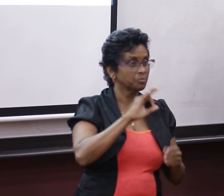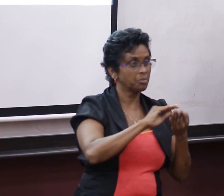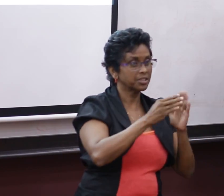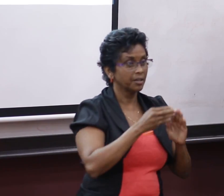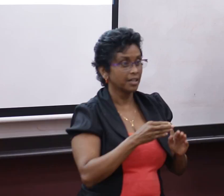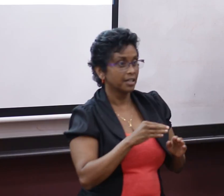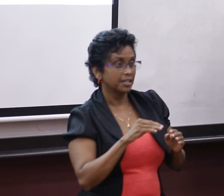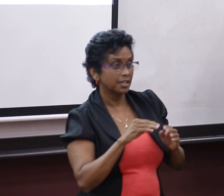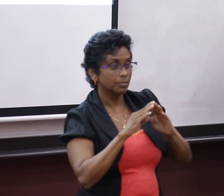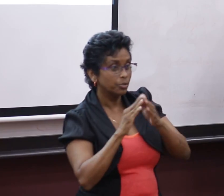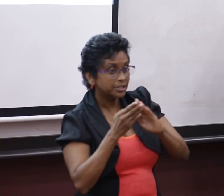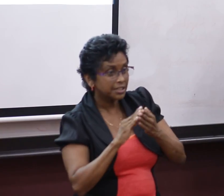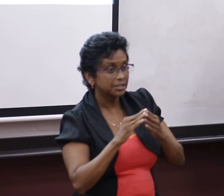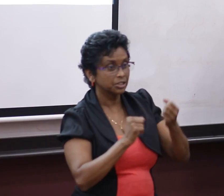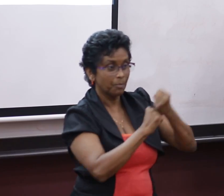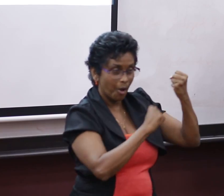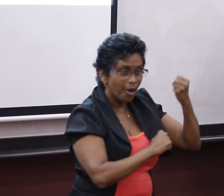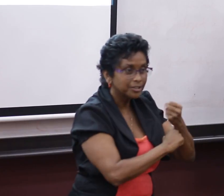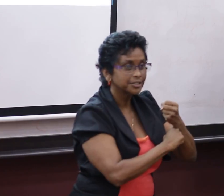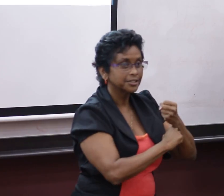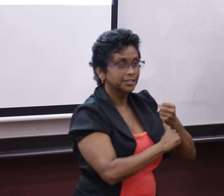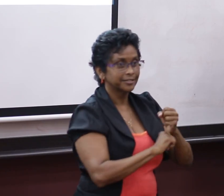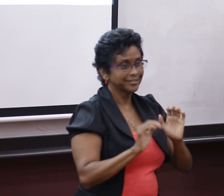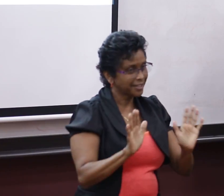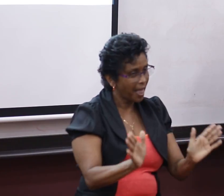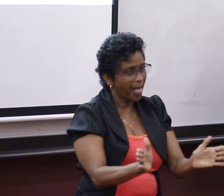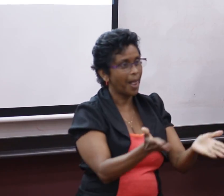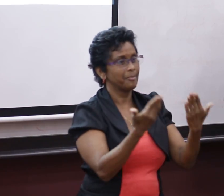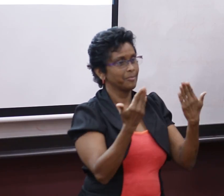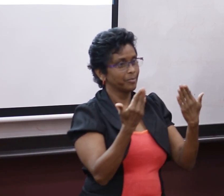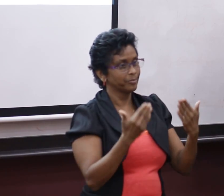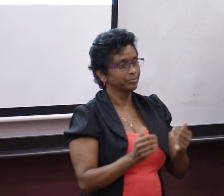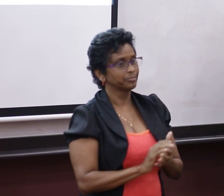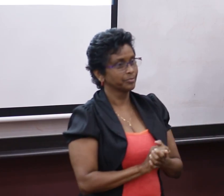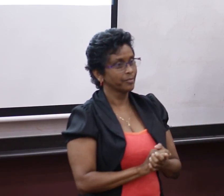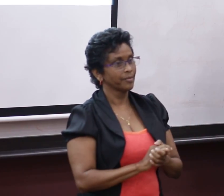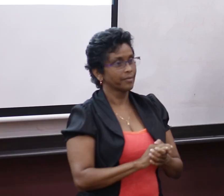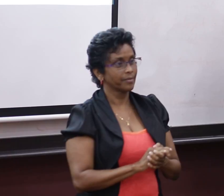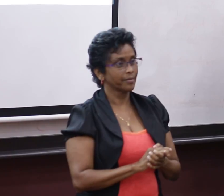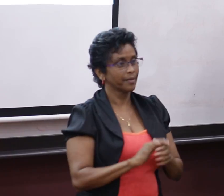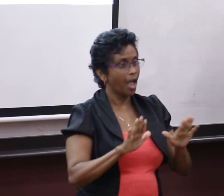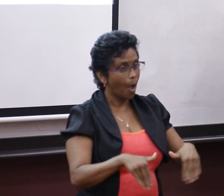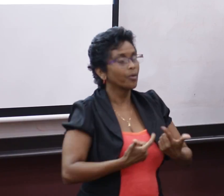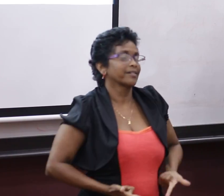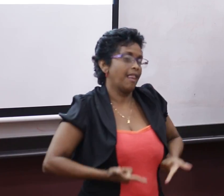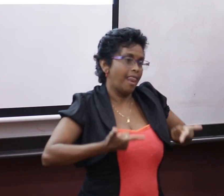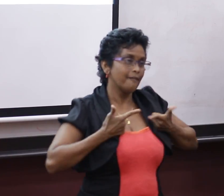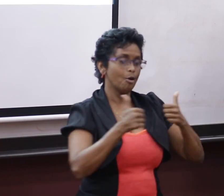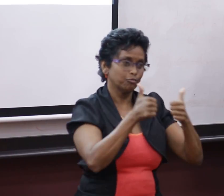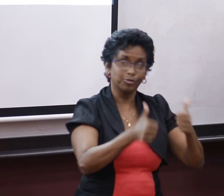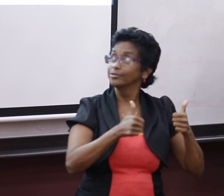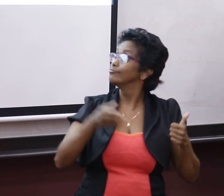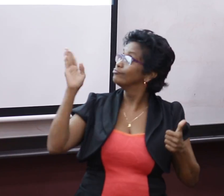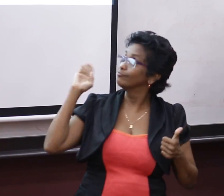services, including personal assistance necessary to support living and inclusion in the community and